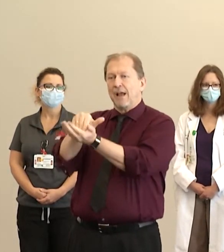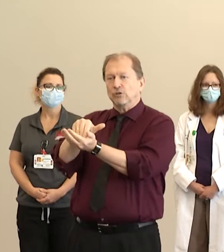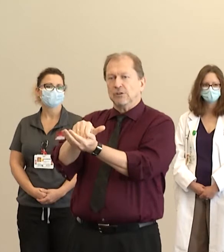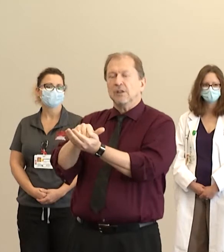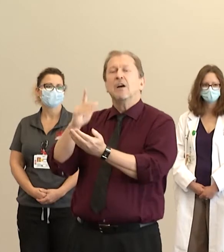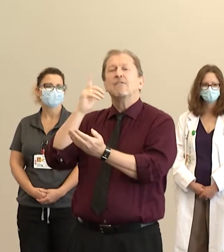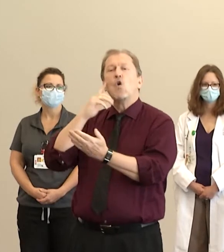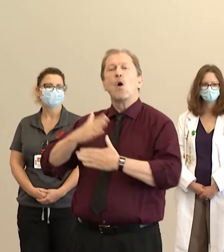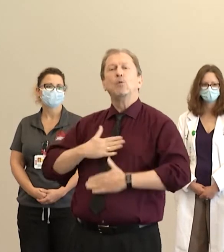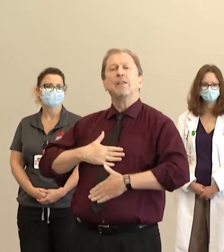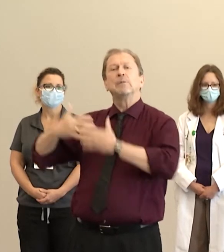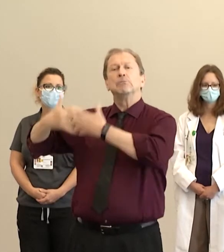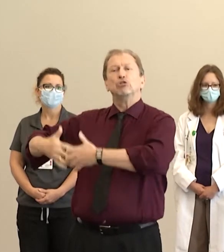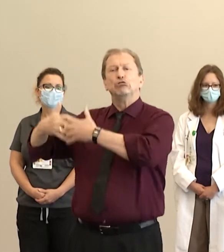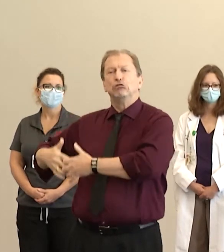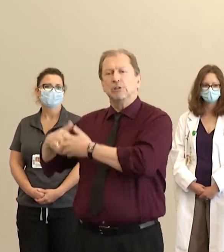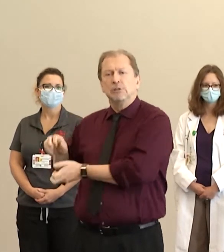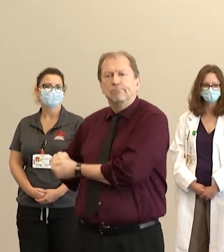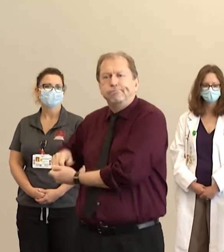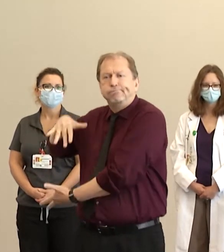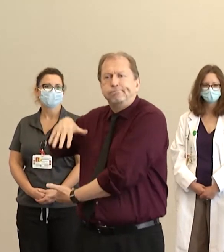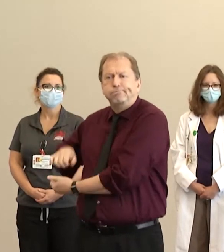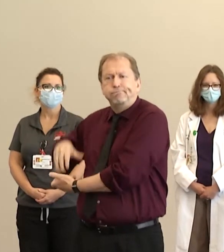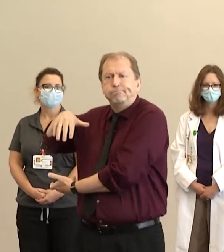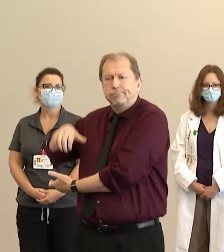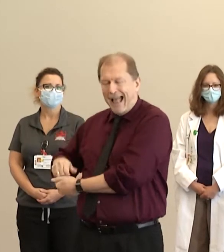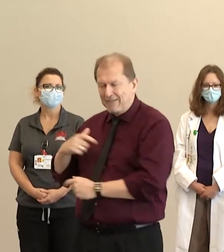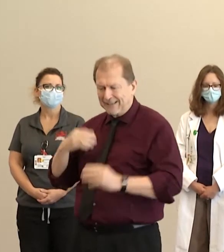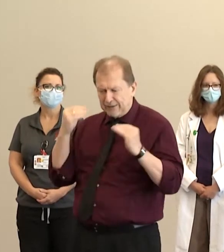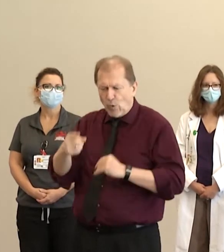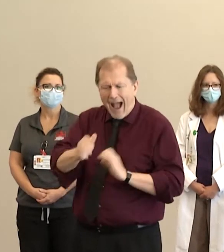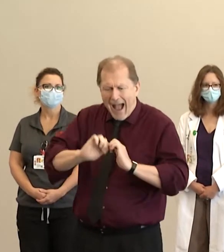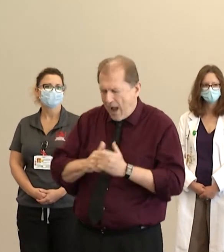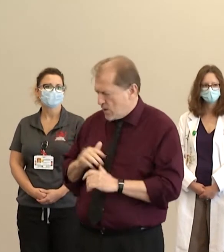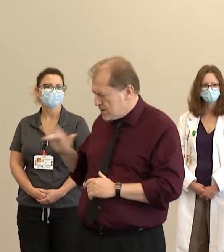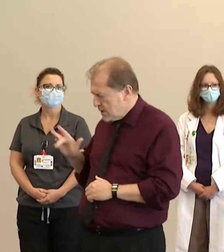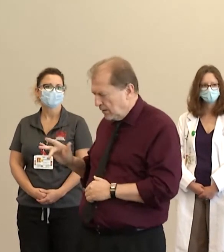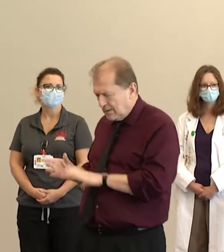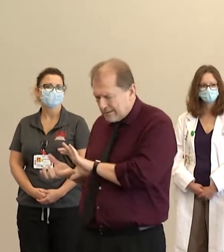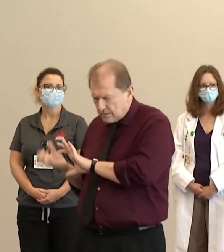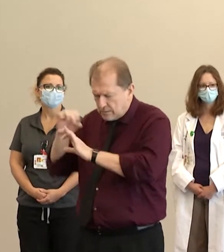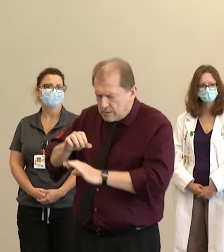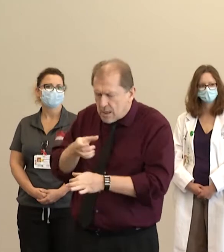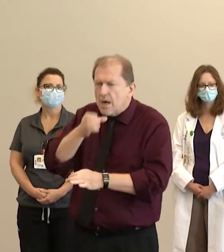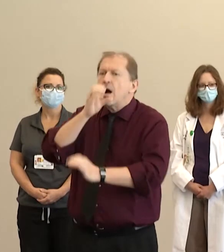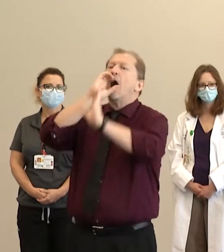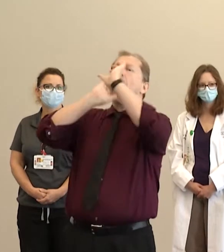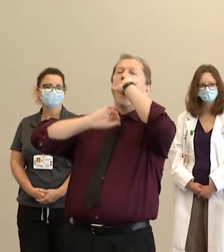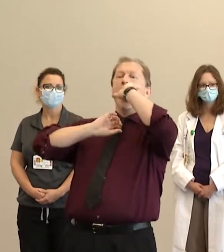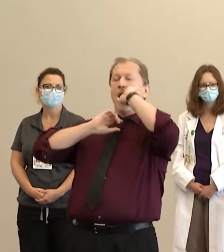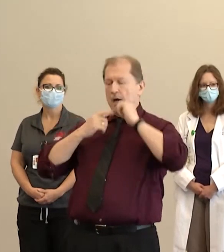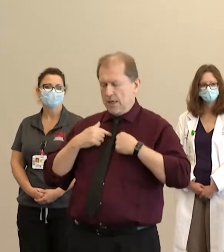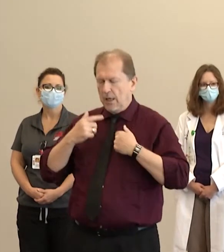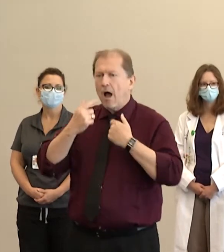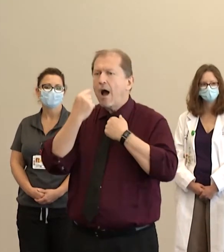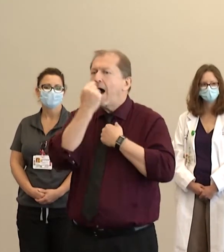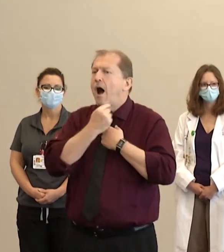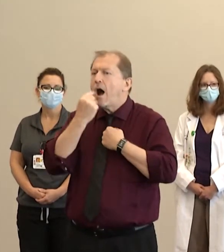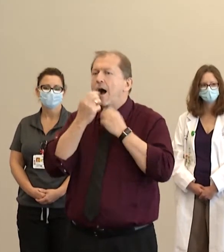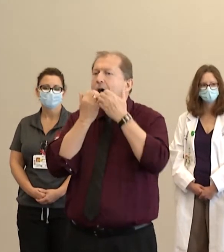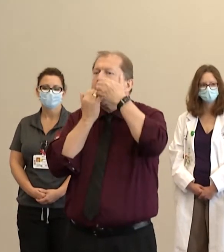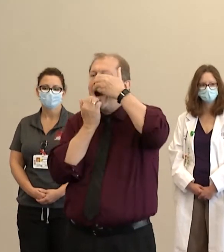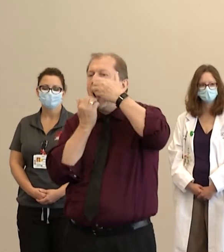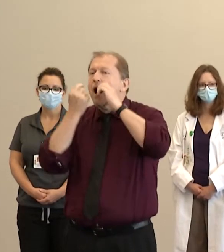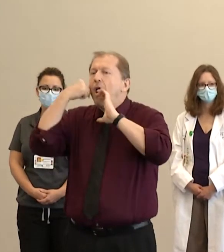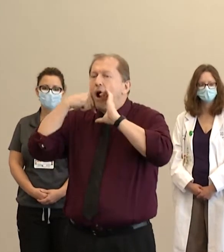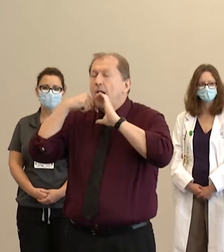of the mechanical ventilator Milano project. This project is an international collaboration designed by